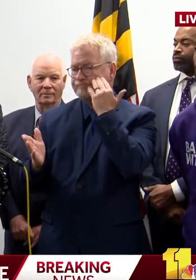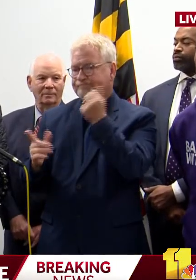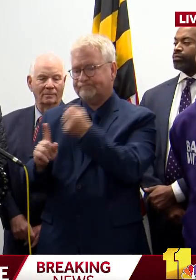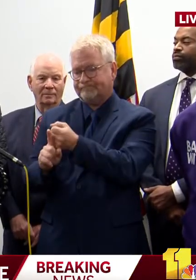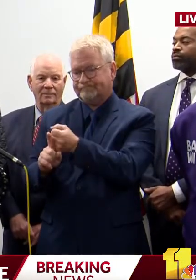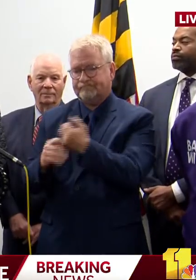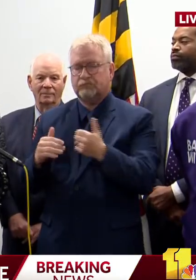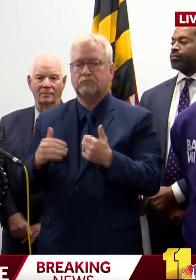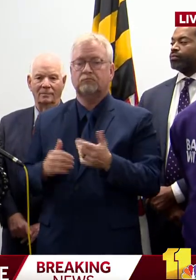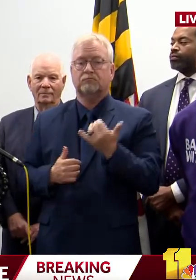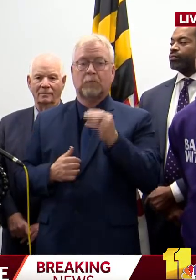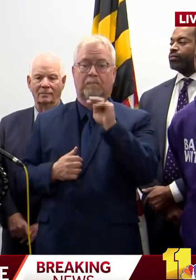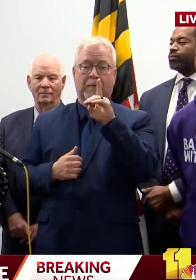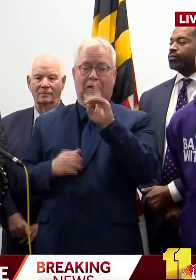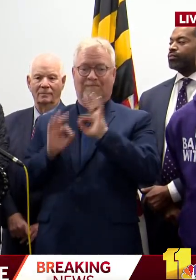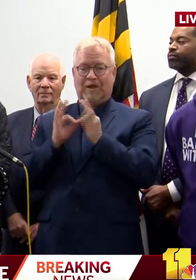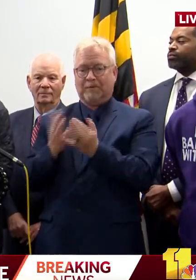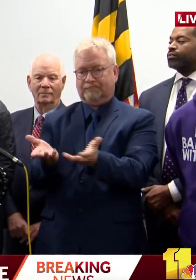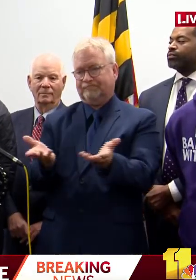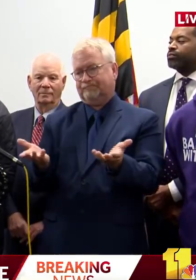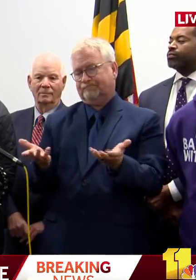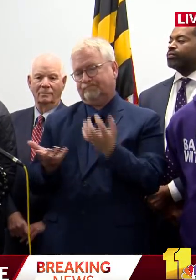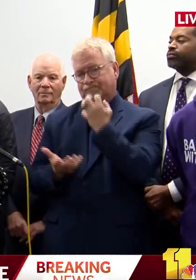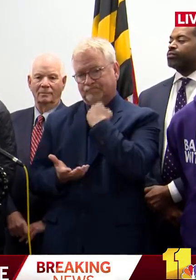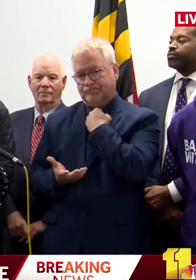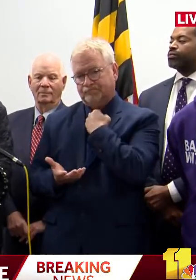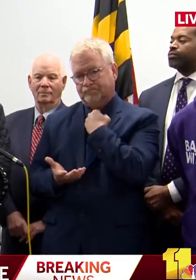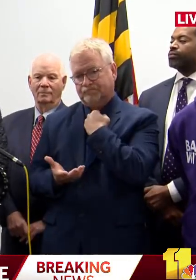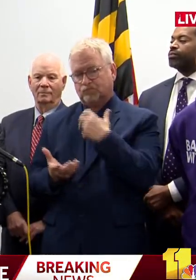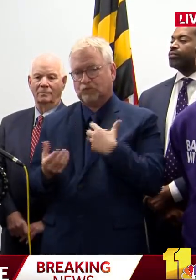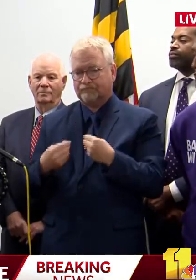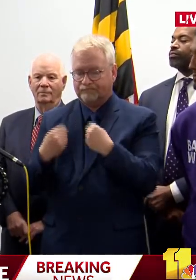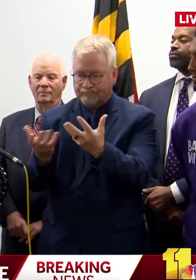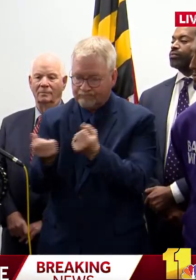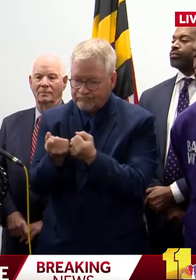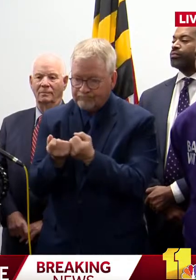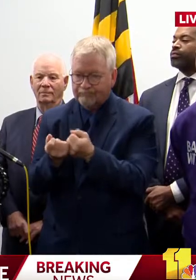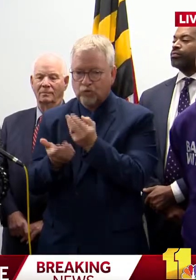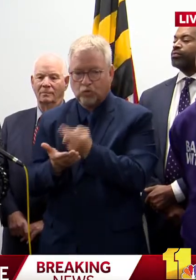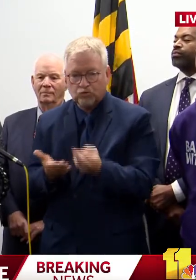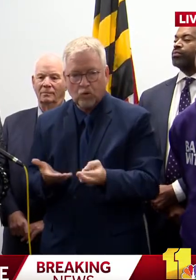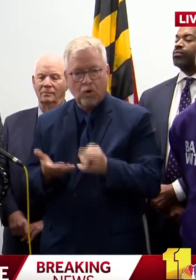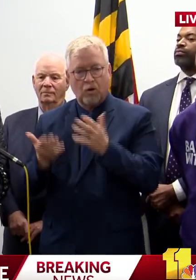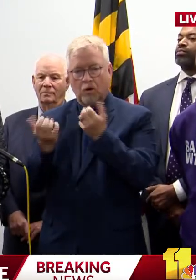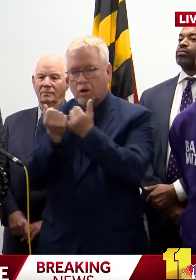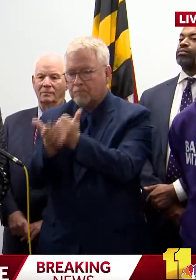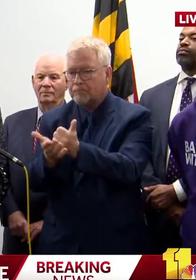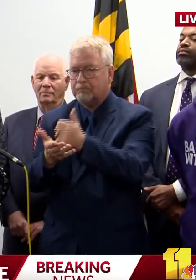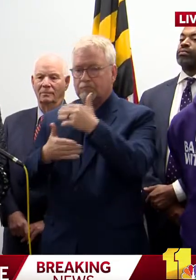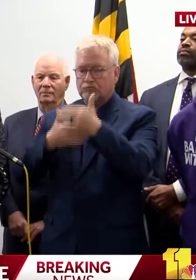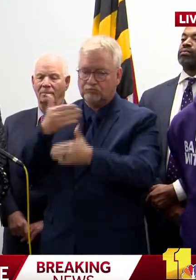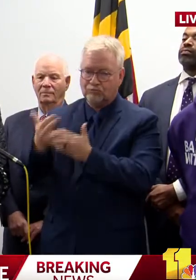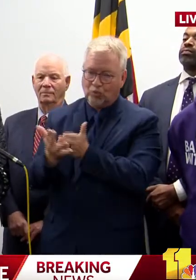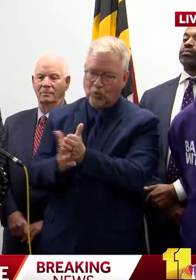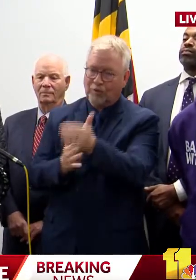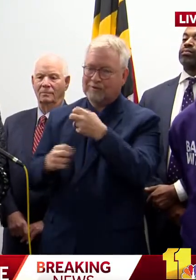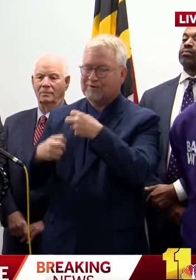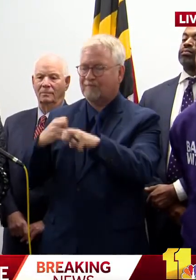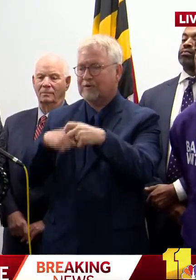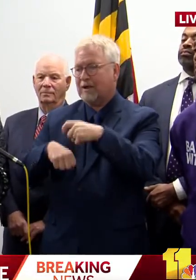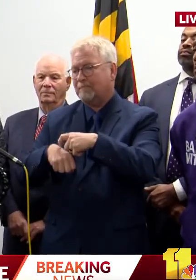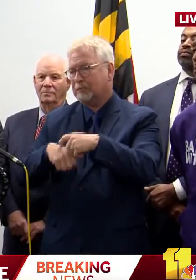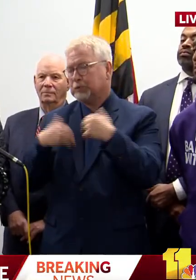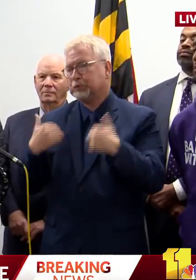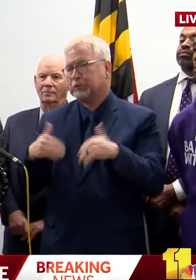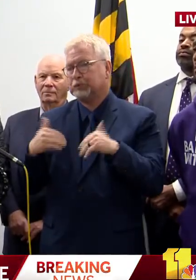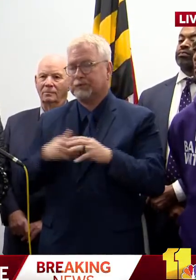family will do everything we can to provide you with the resources that you need in this very difficult time.